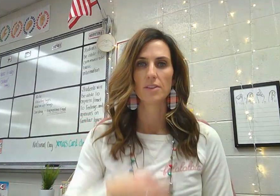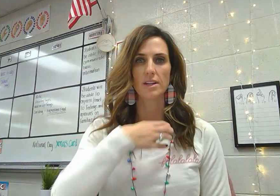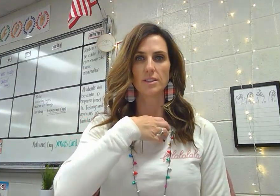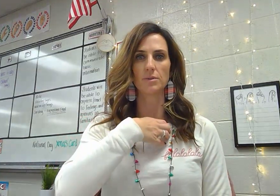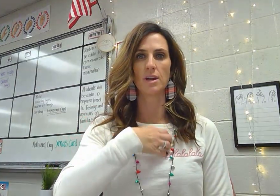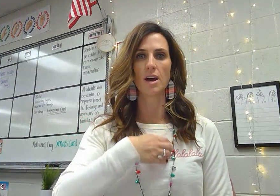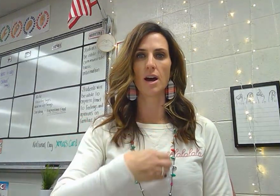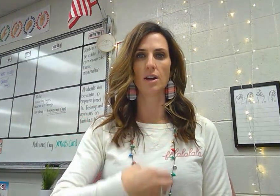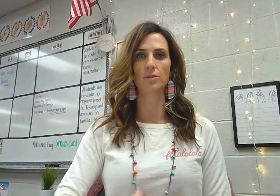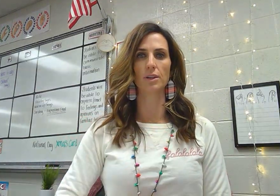The next one, hungry.